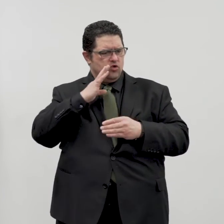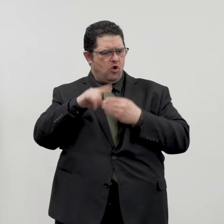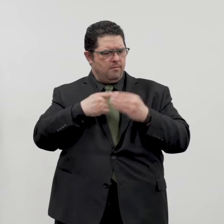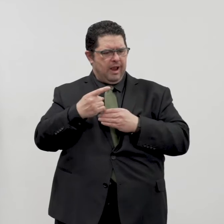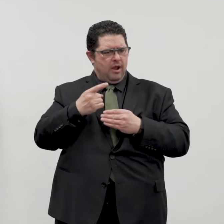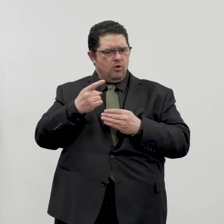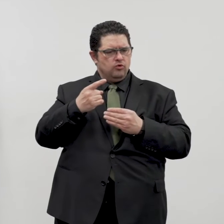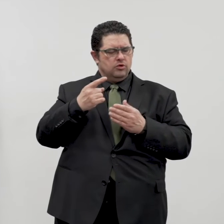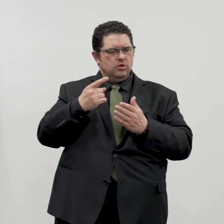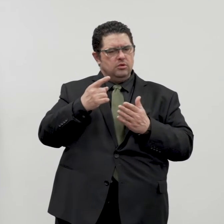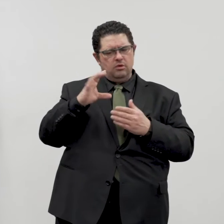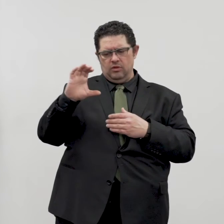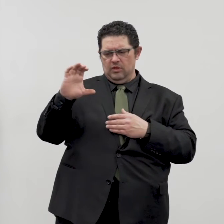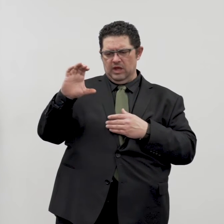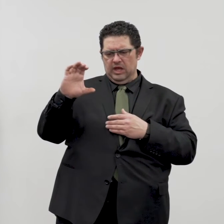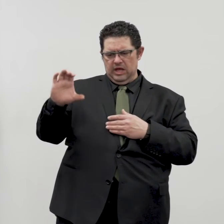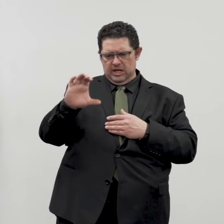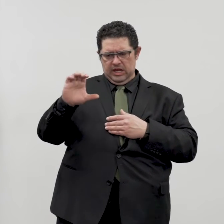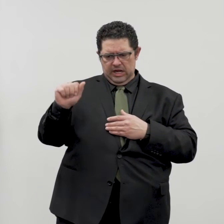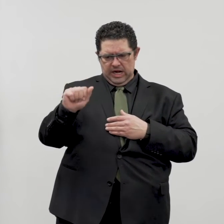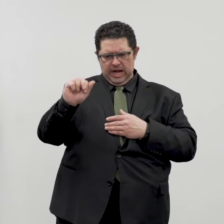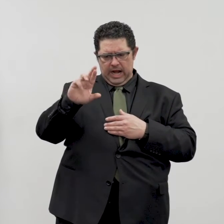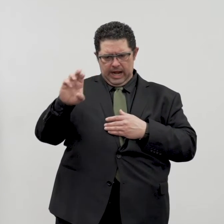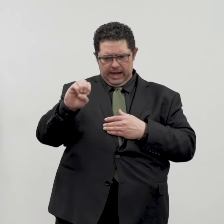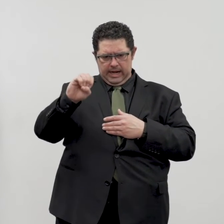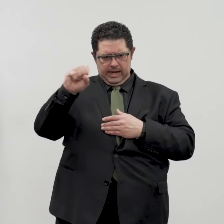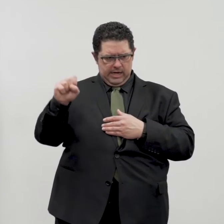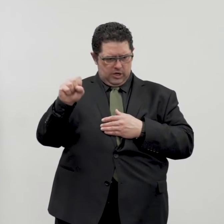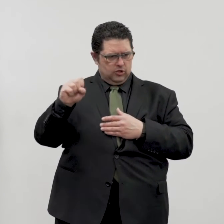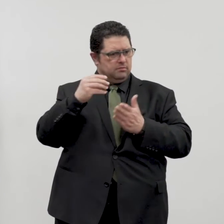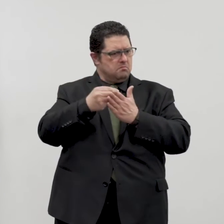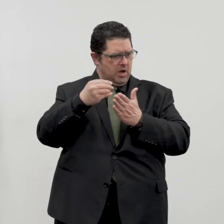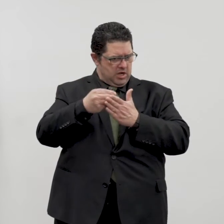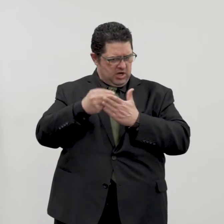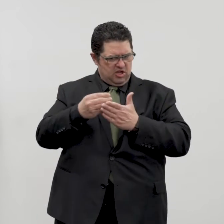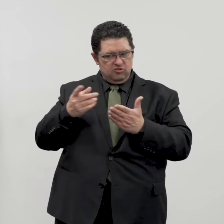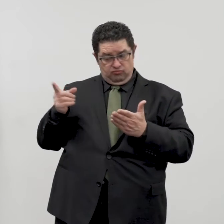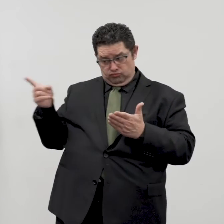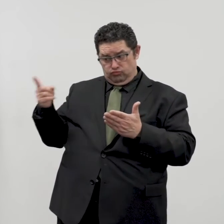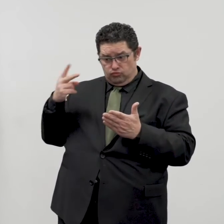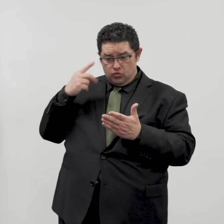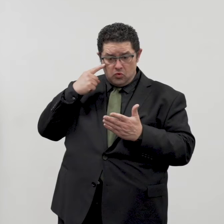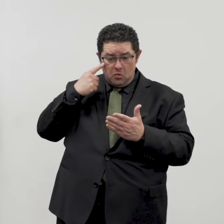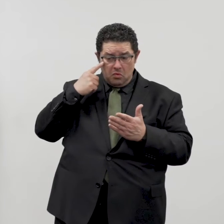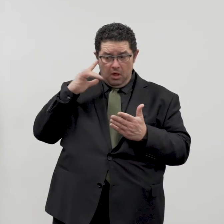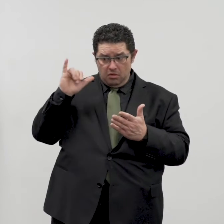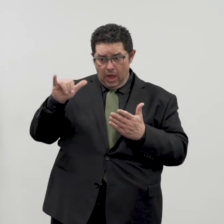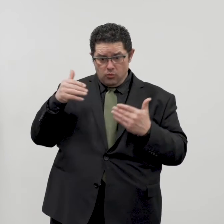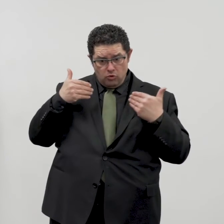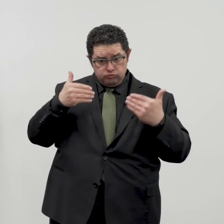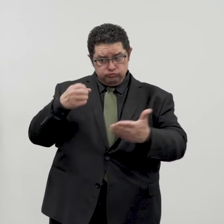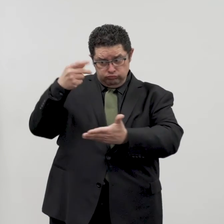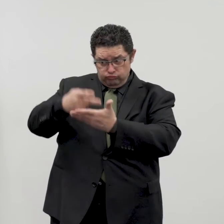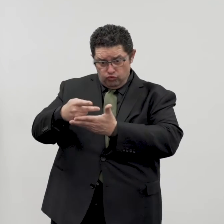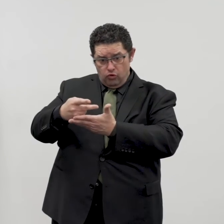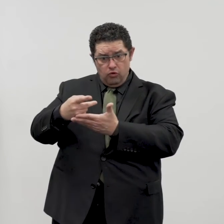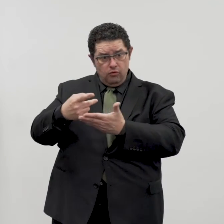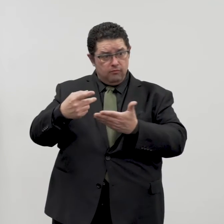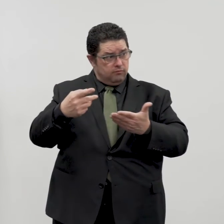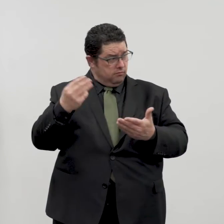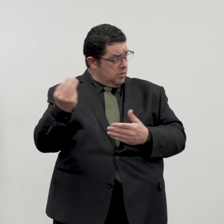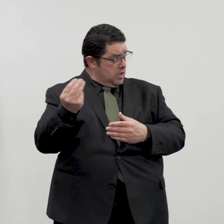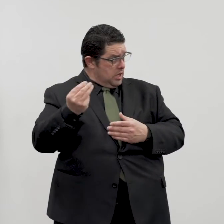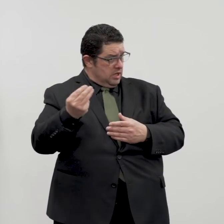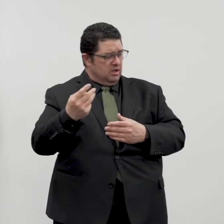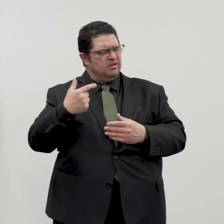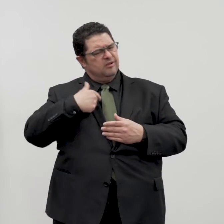money. Yes. Do you see that going forward on Tuesday? It will. I am frustrated, though, that this